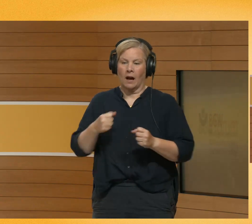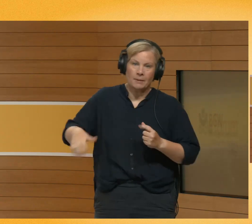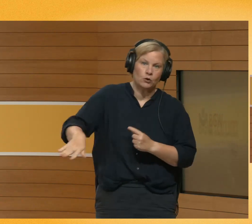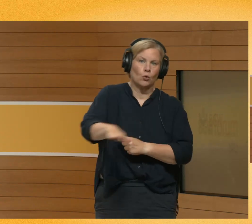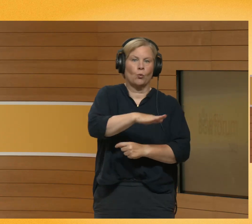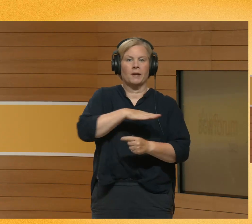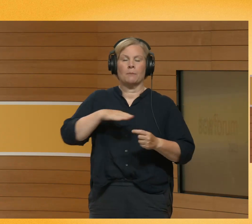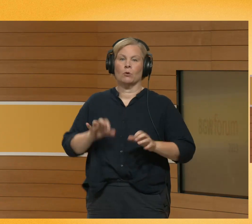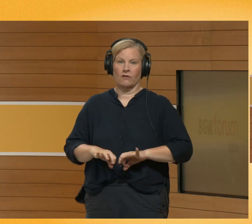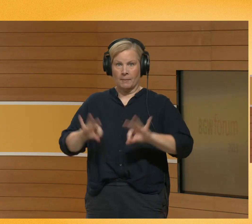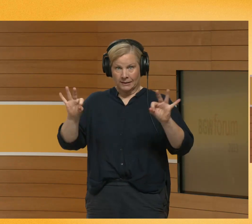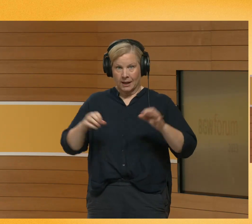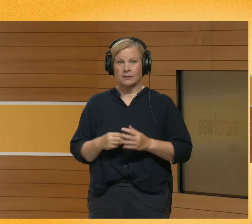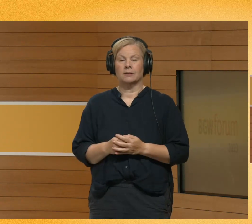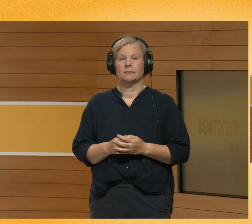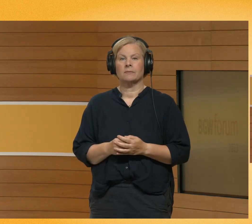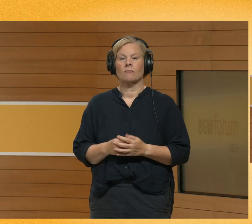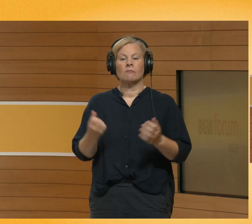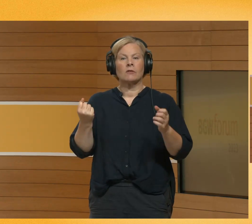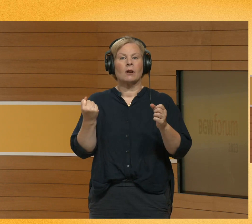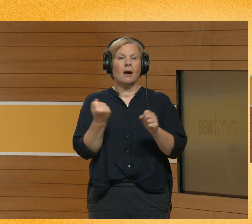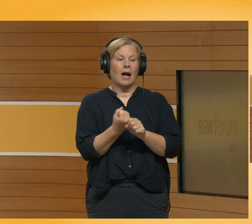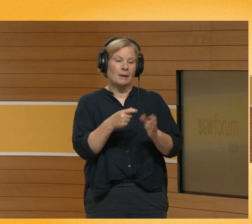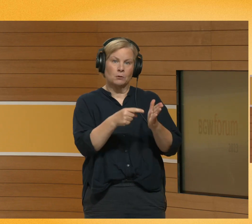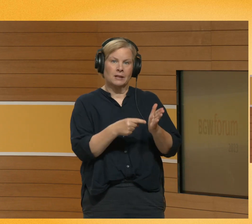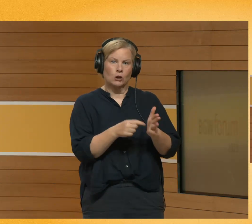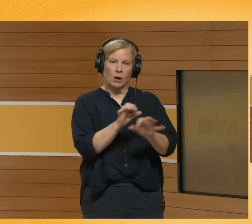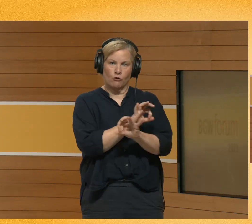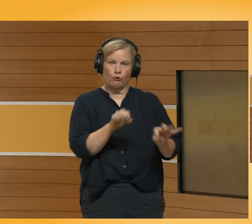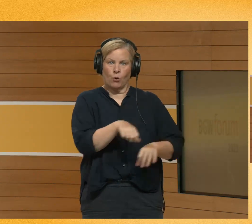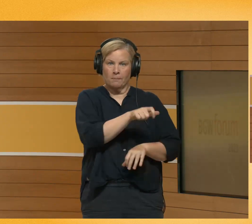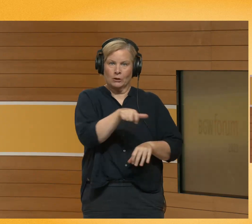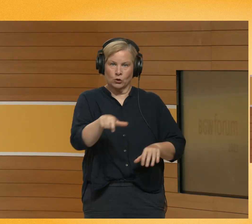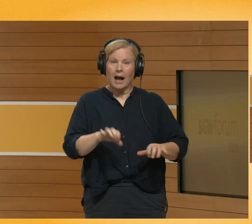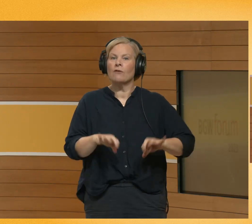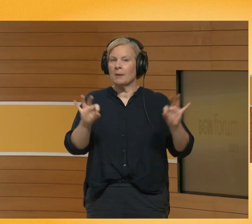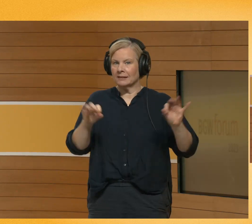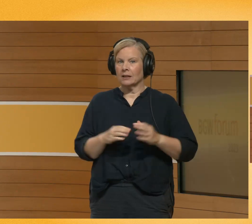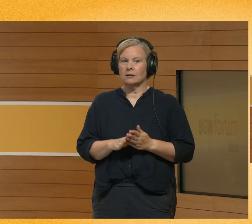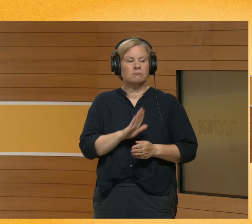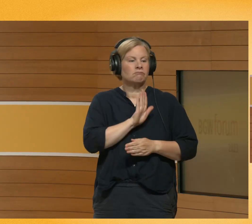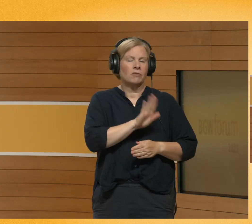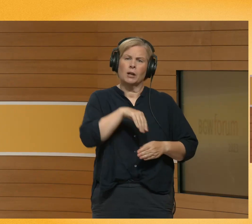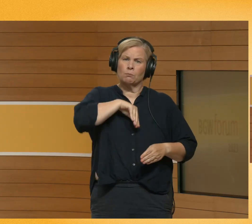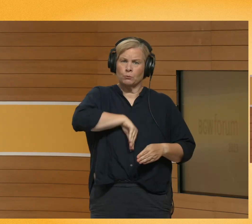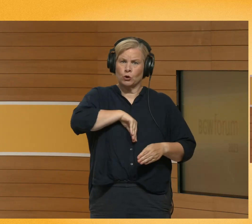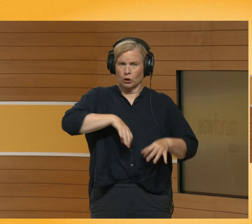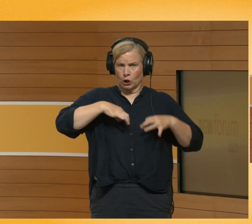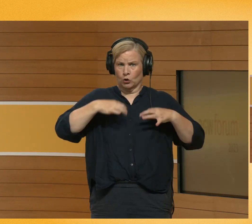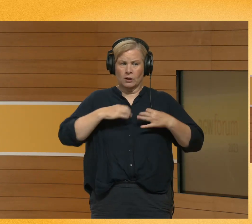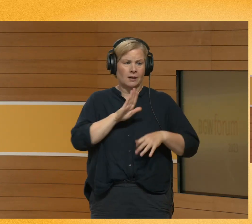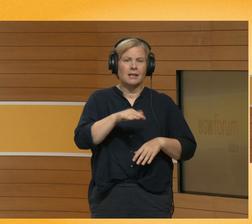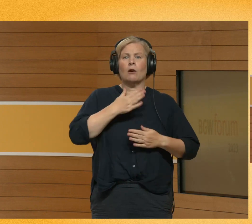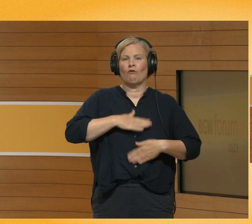and well-being. But of course, we already saw it like during the project. When it comes to working with the